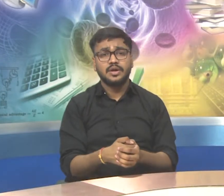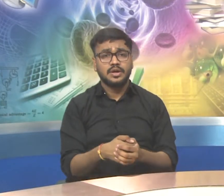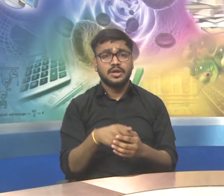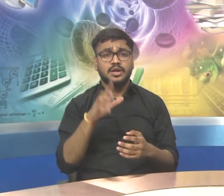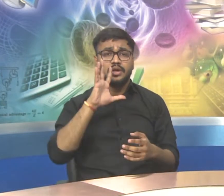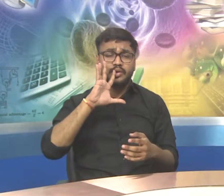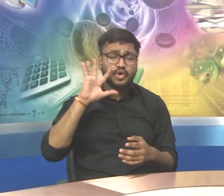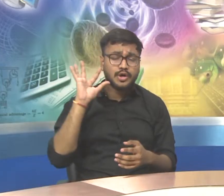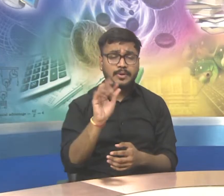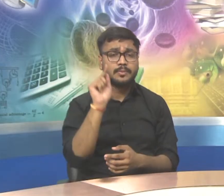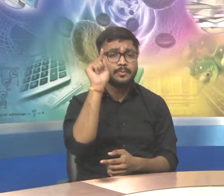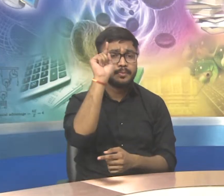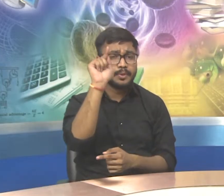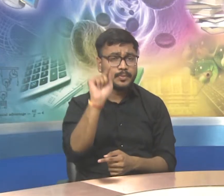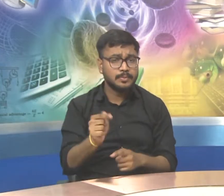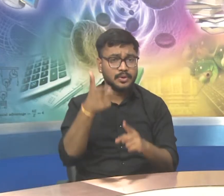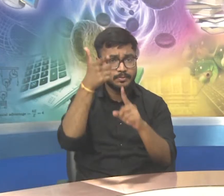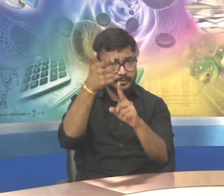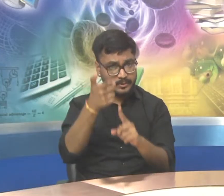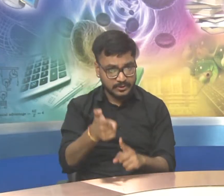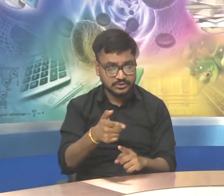There are some important points.